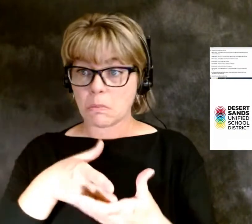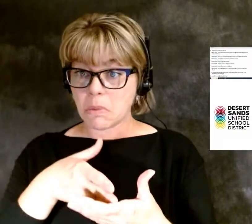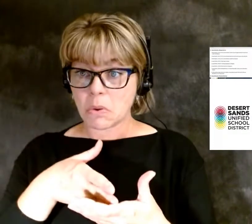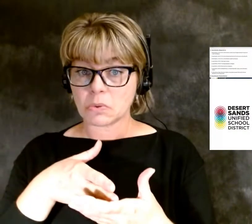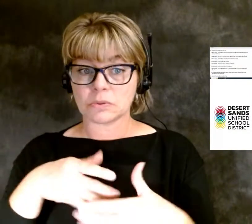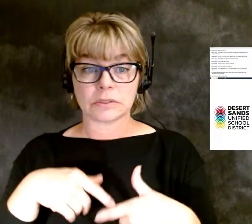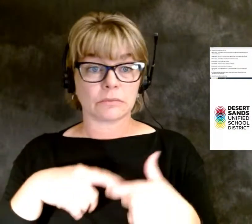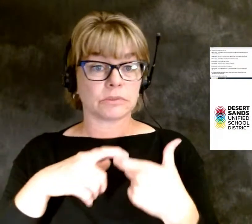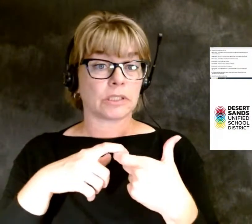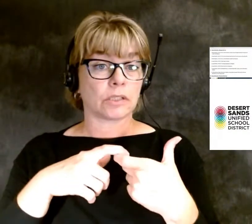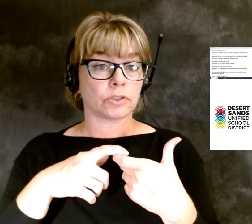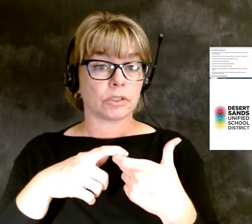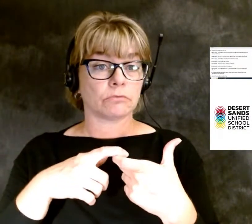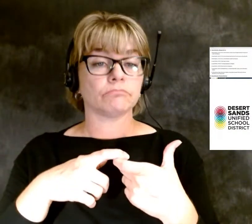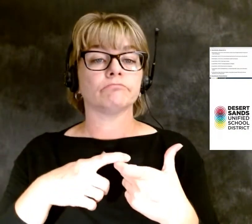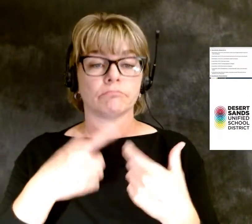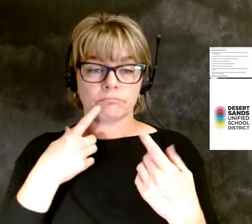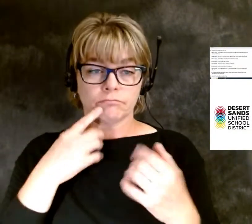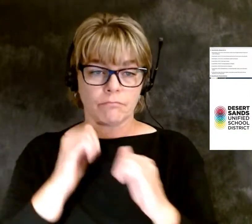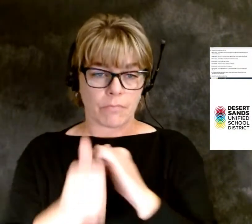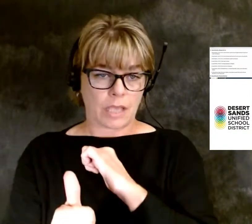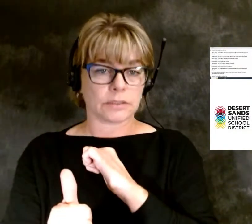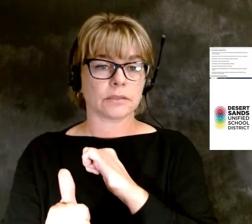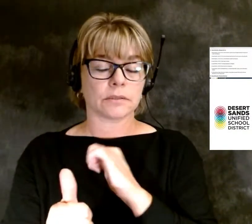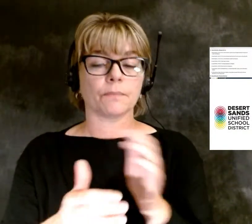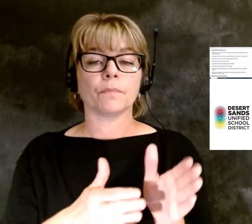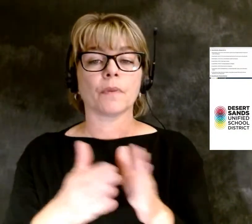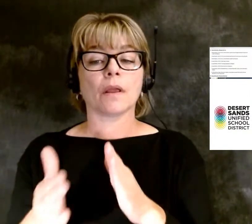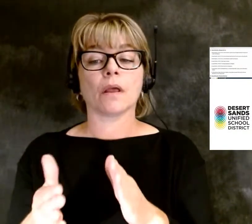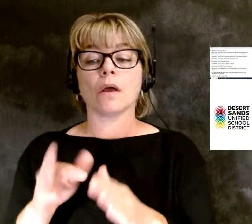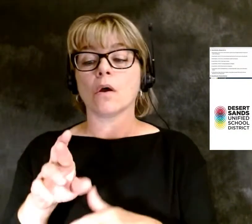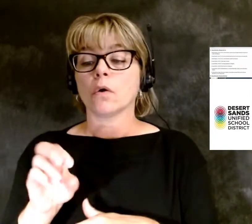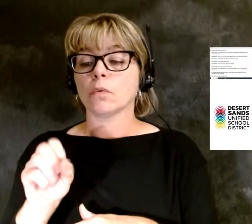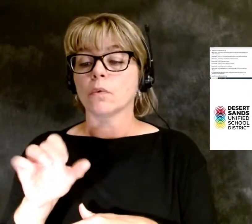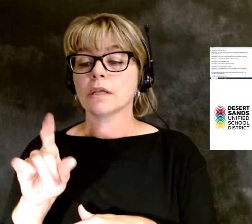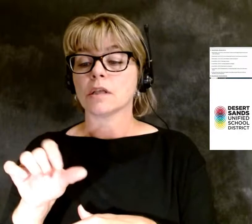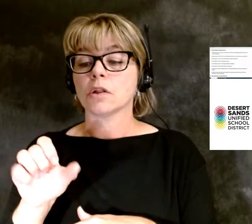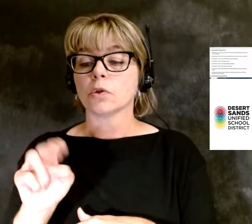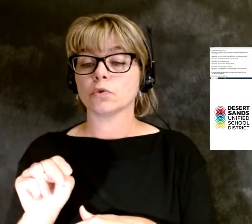Motion carries 5-0. Resolution number